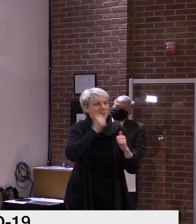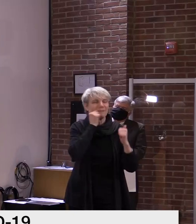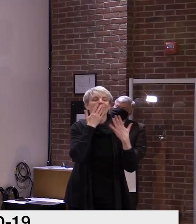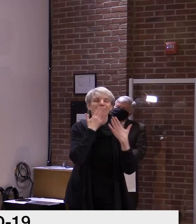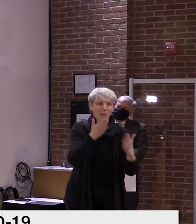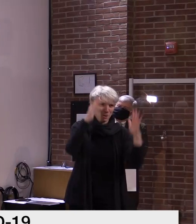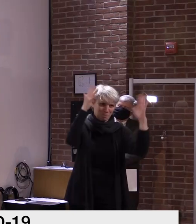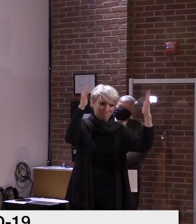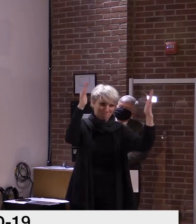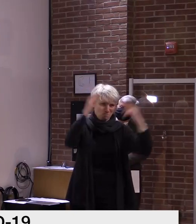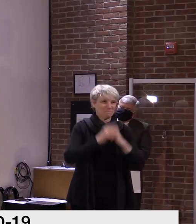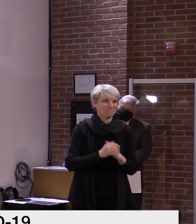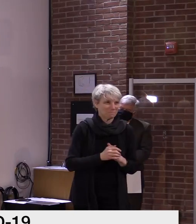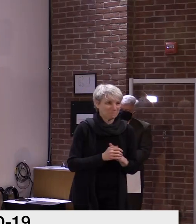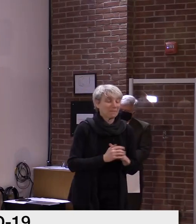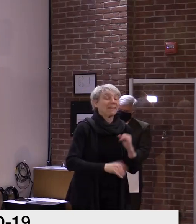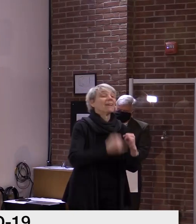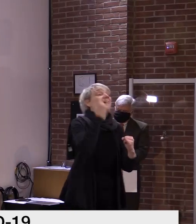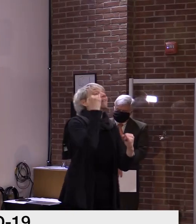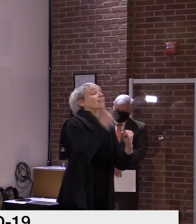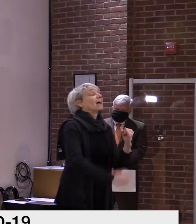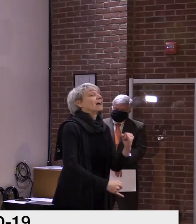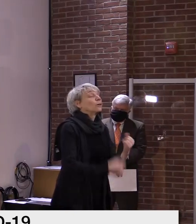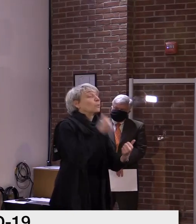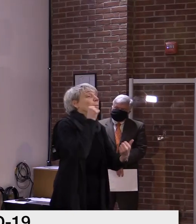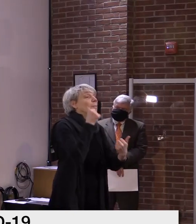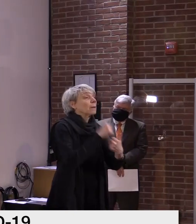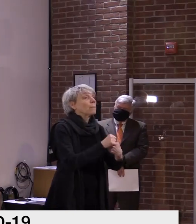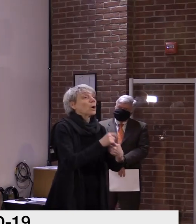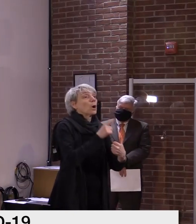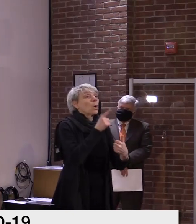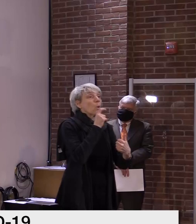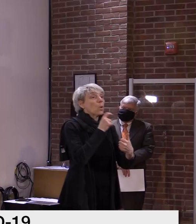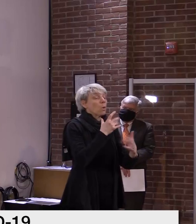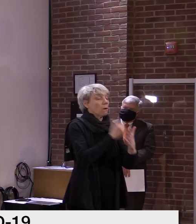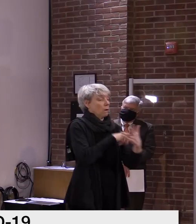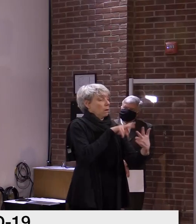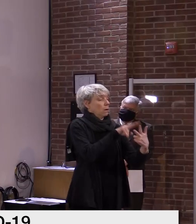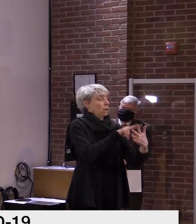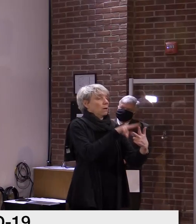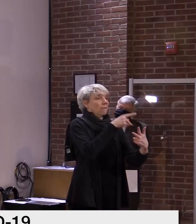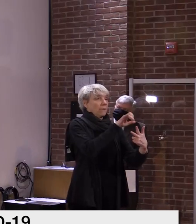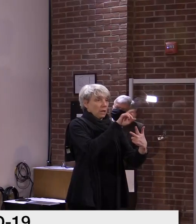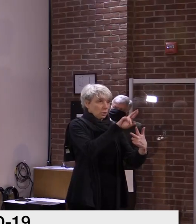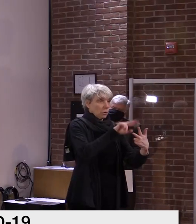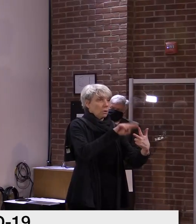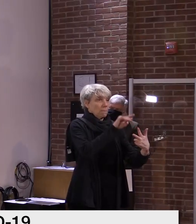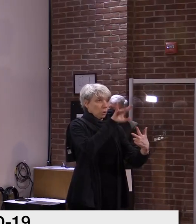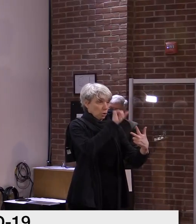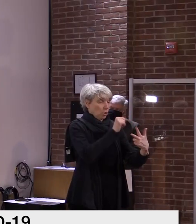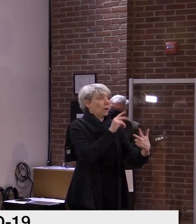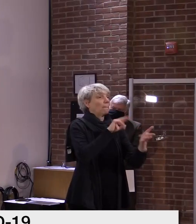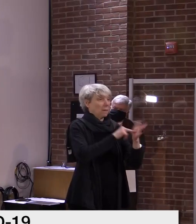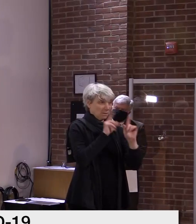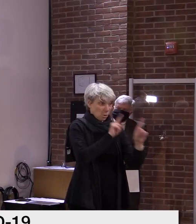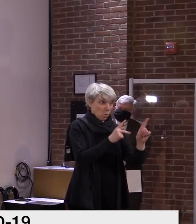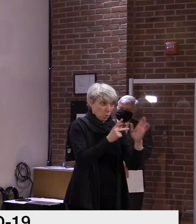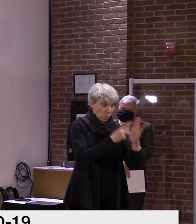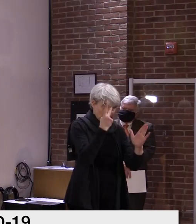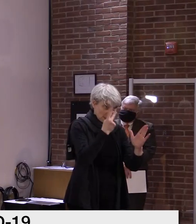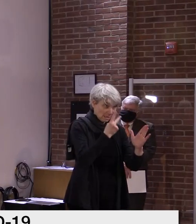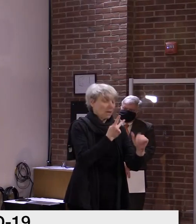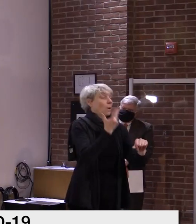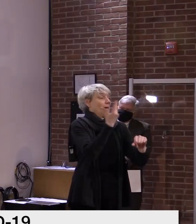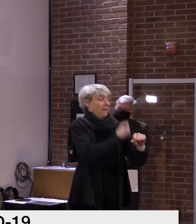with a reminder to everyone getting two doses of vaccine. Please be sure to bring your vaccination card to